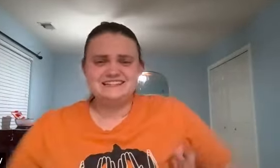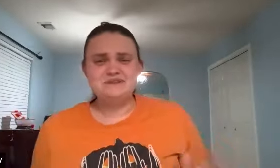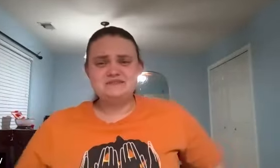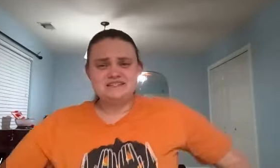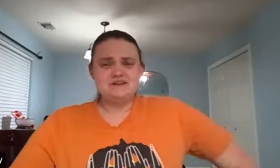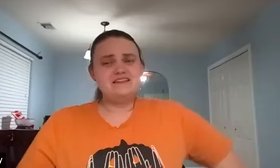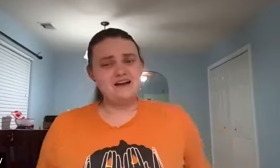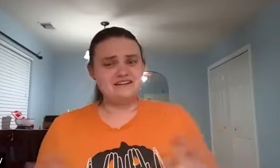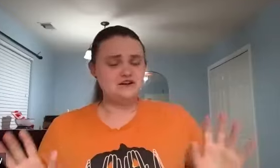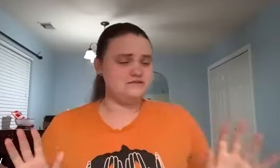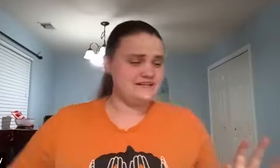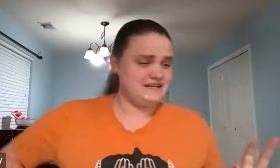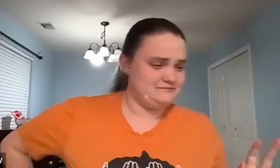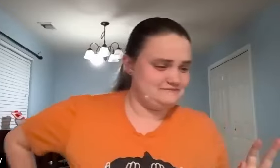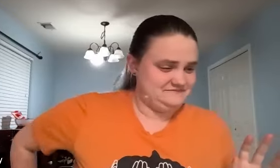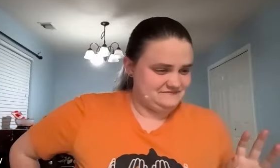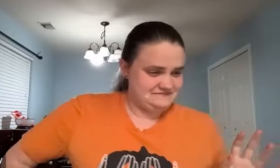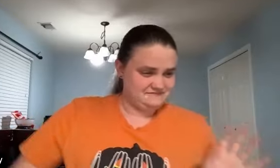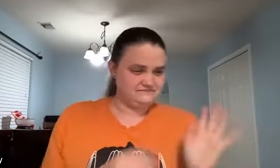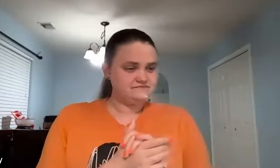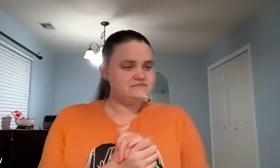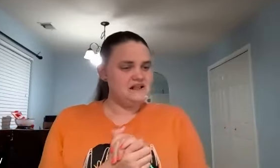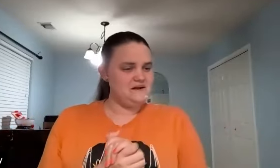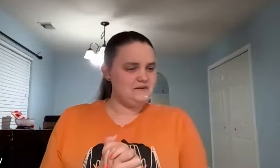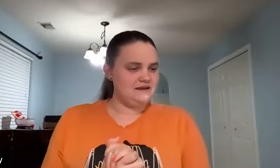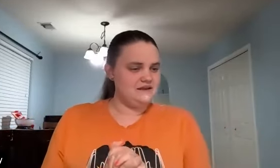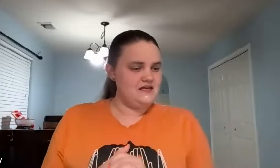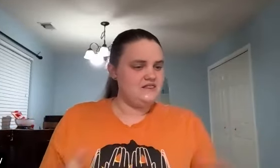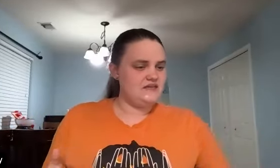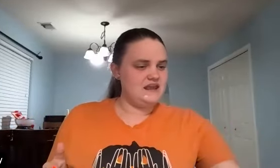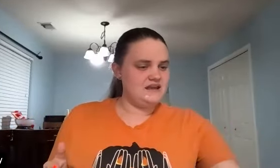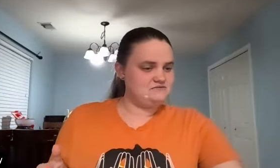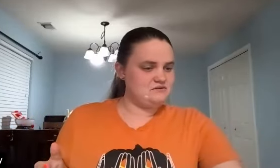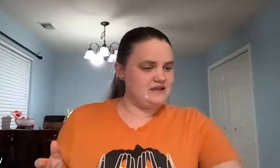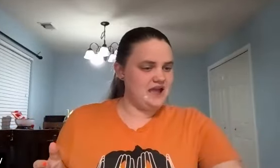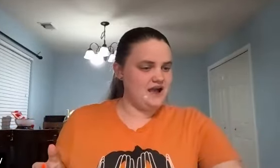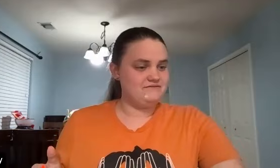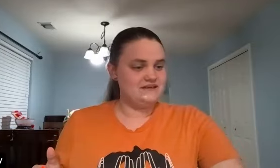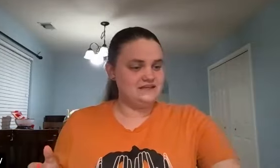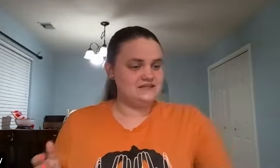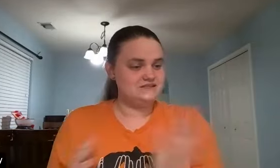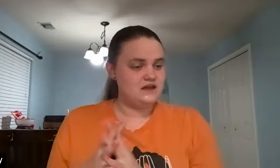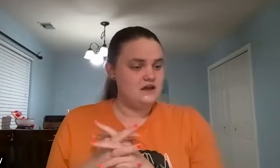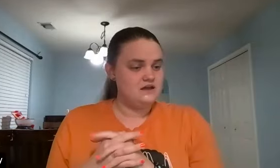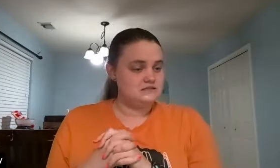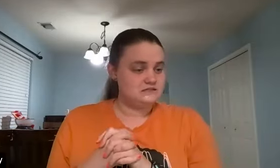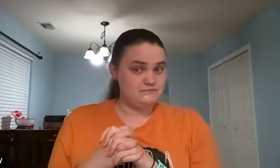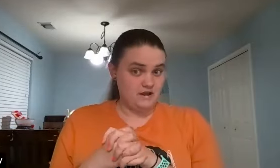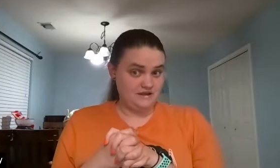Sometimes he's really loud and it's hard for me to tell. All right. The next one we have is